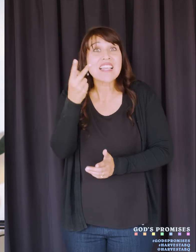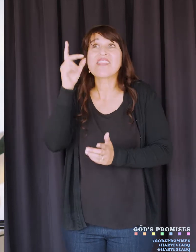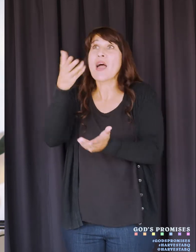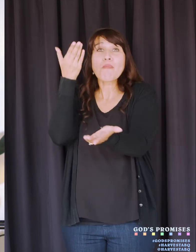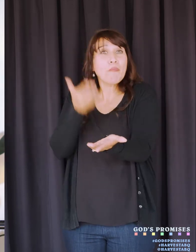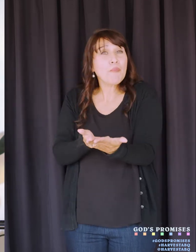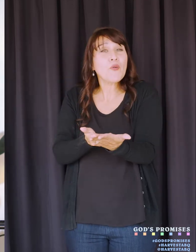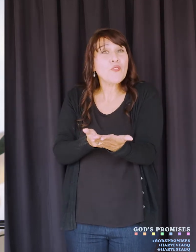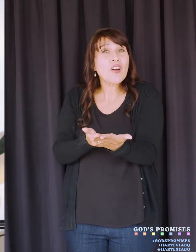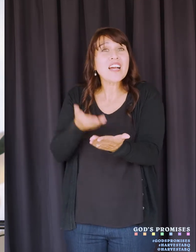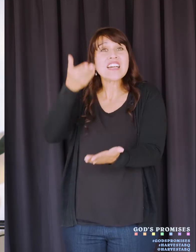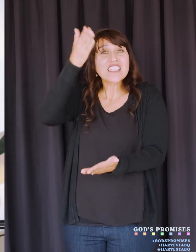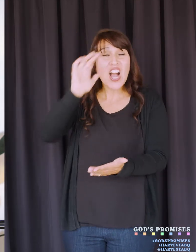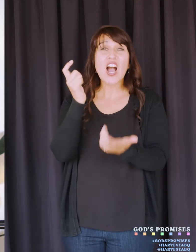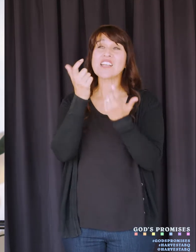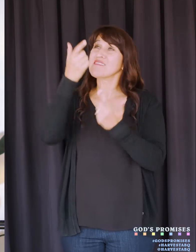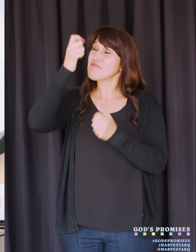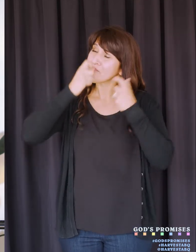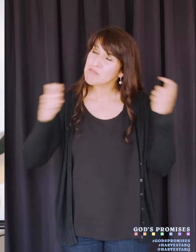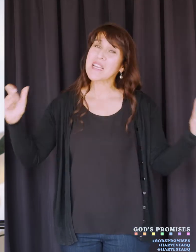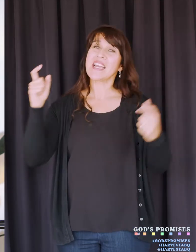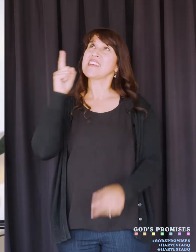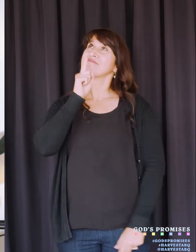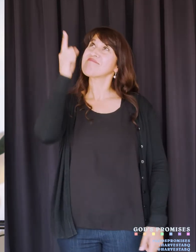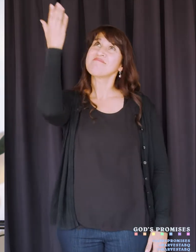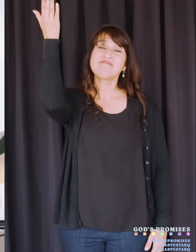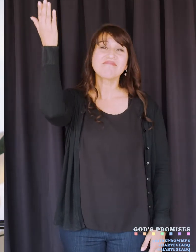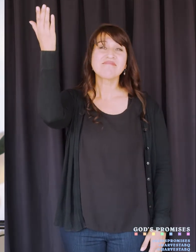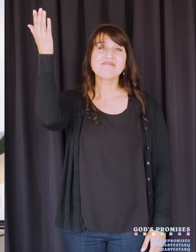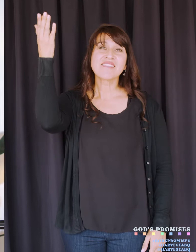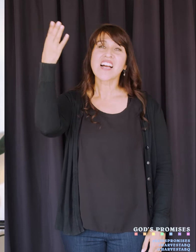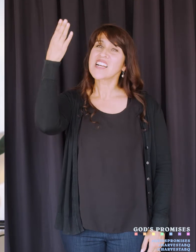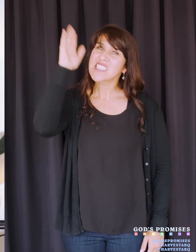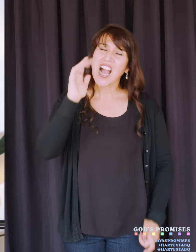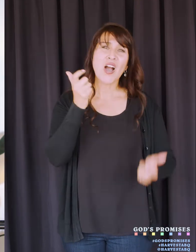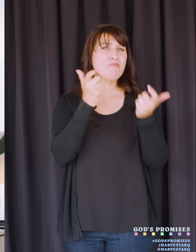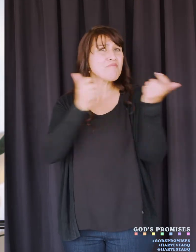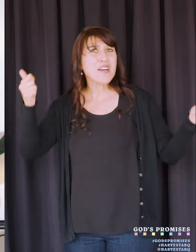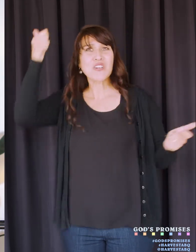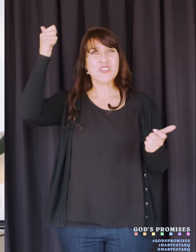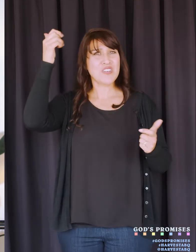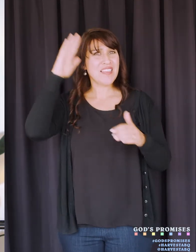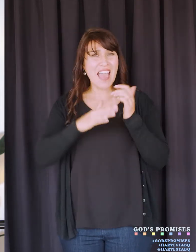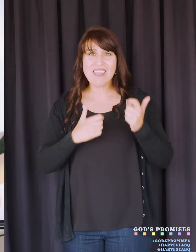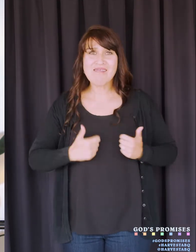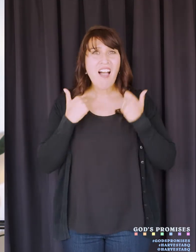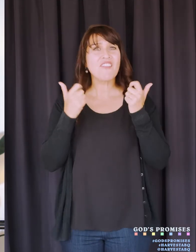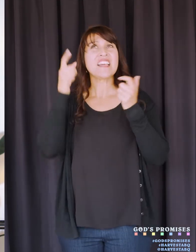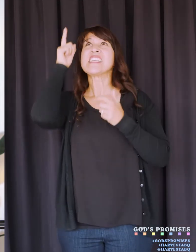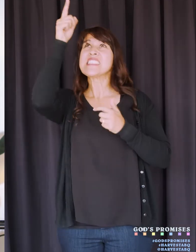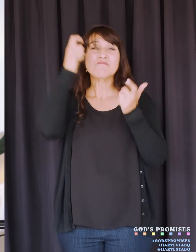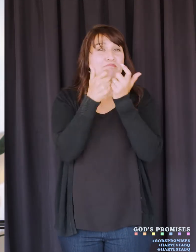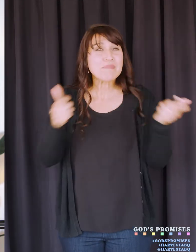big God is. God is larger than life. He's bigger than